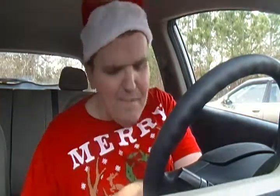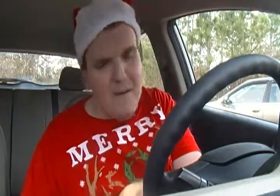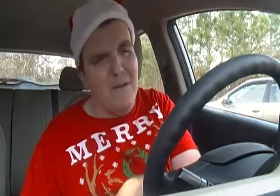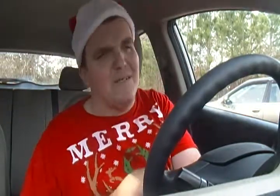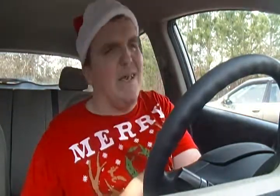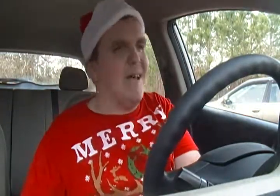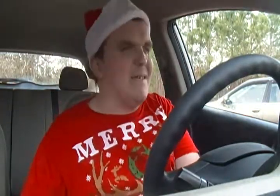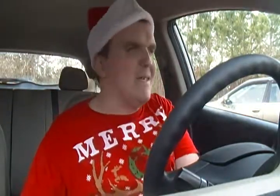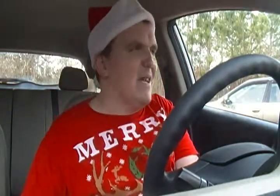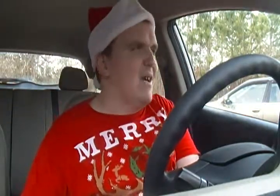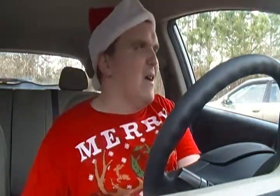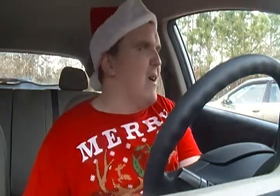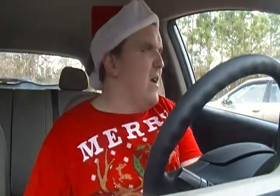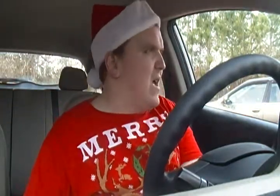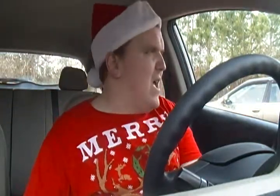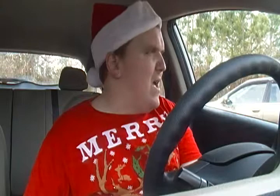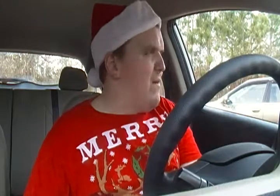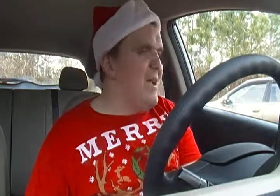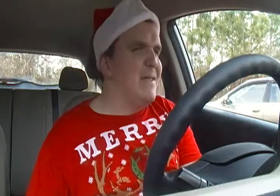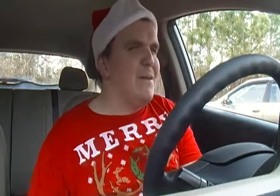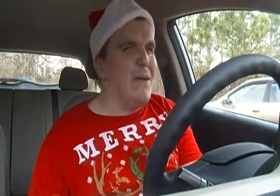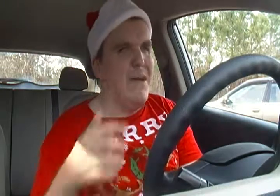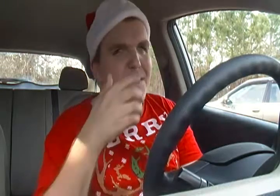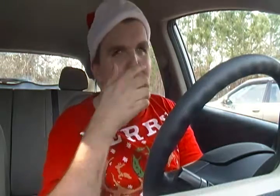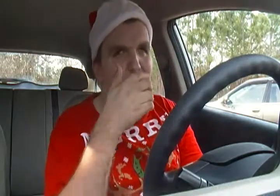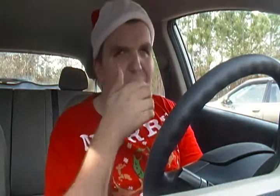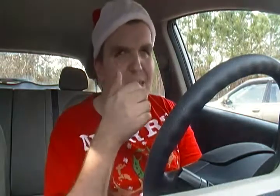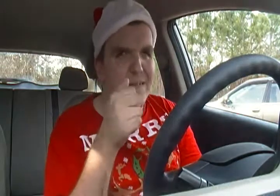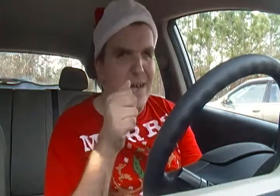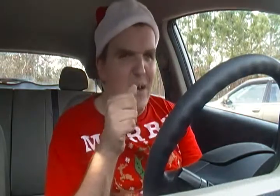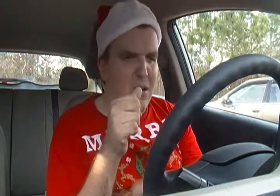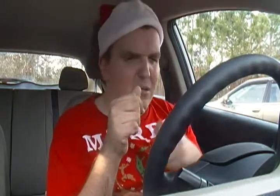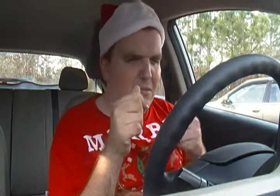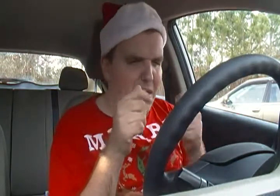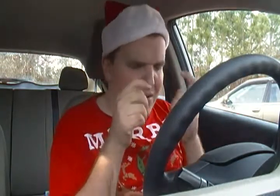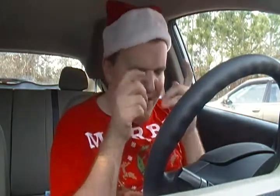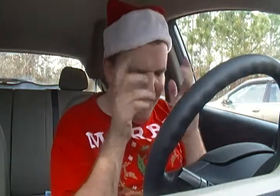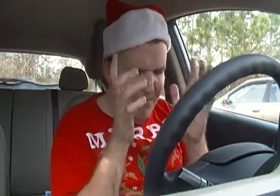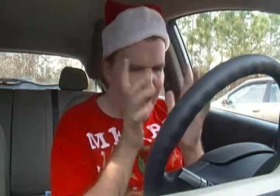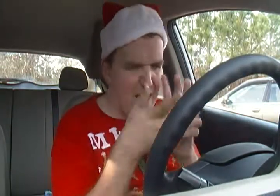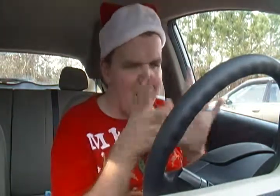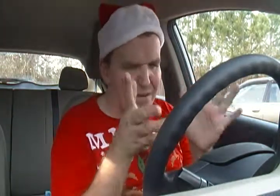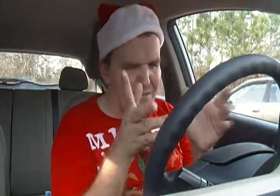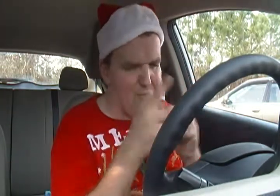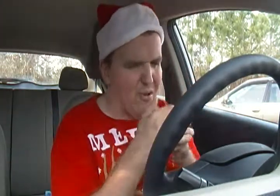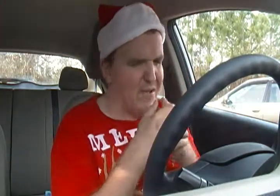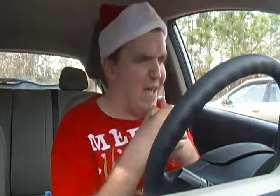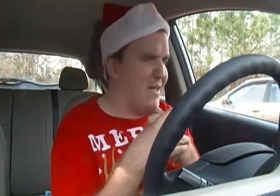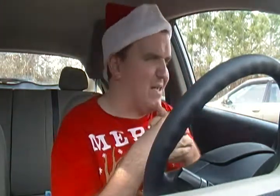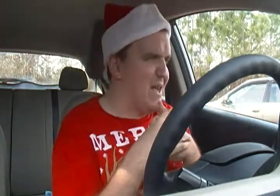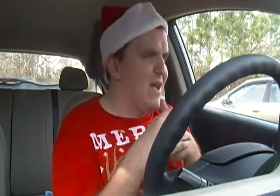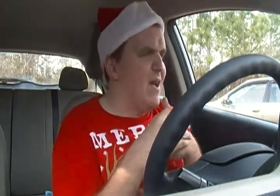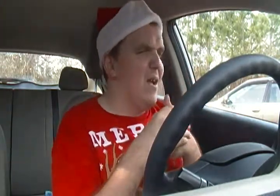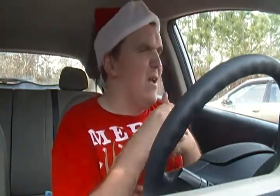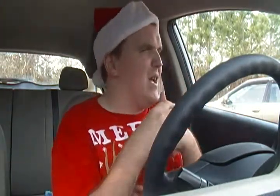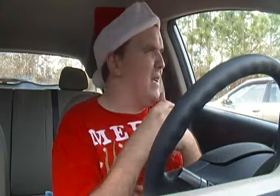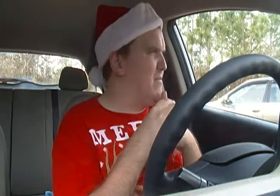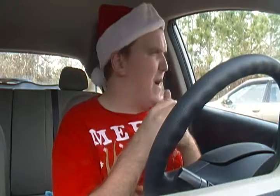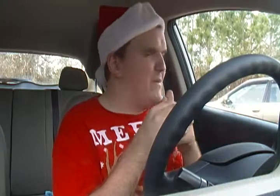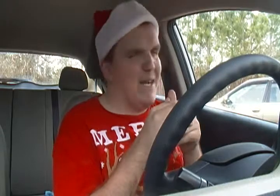stepping on his glasses and he ends up he ends up crying he's like oh no he ends up crying after he's broke his glasses and his mom